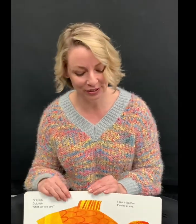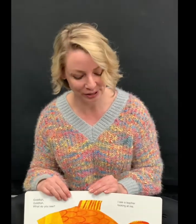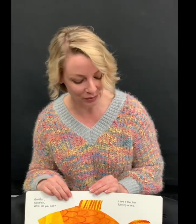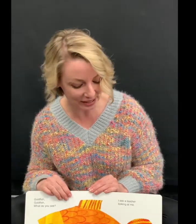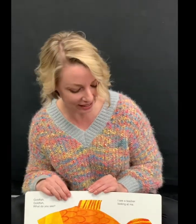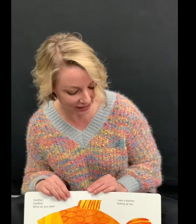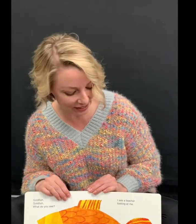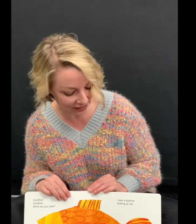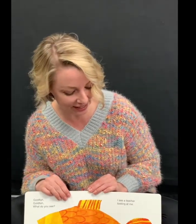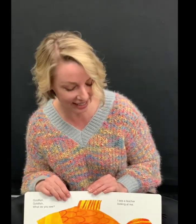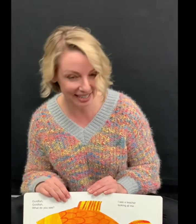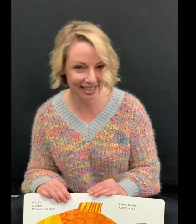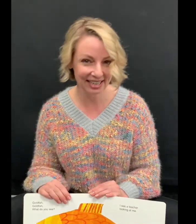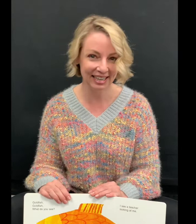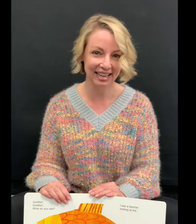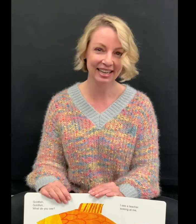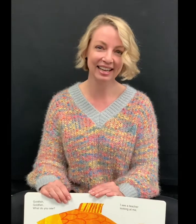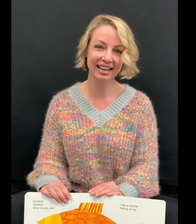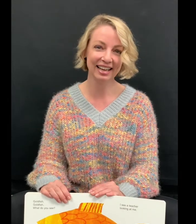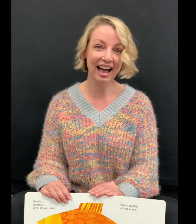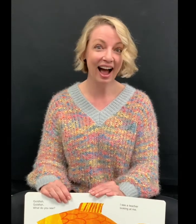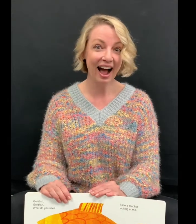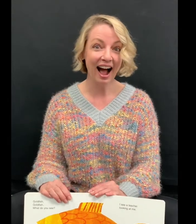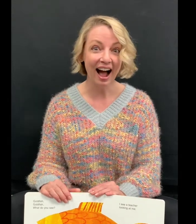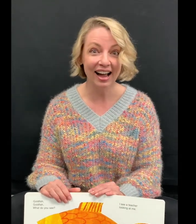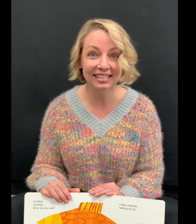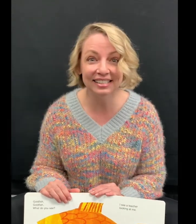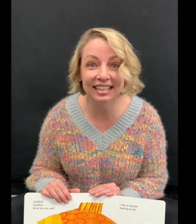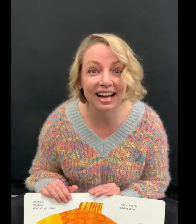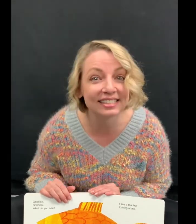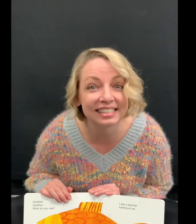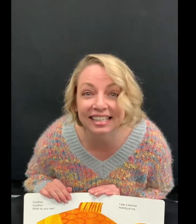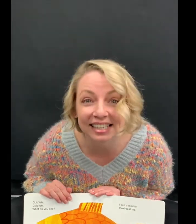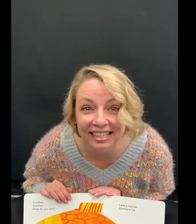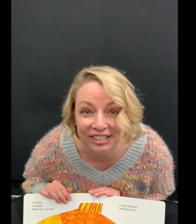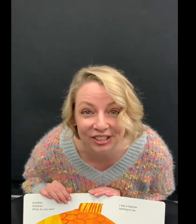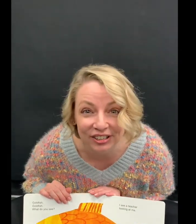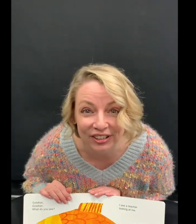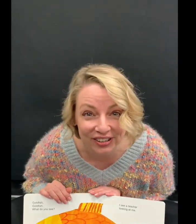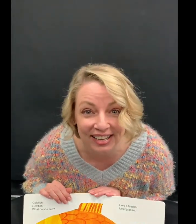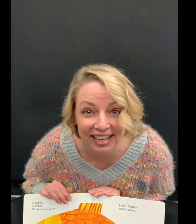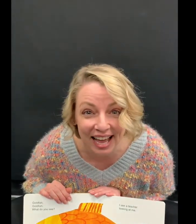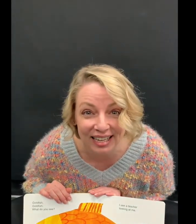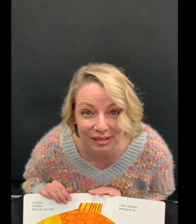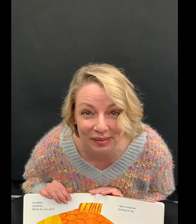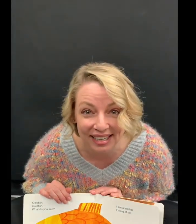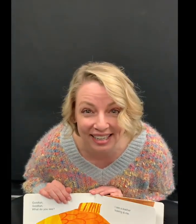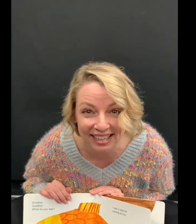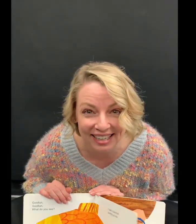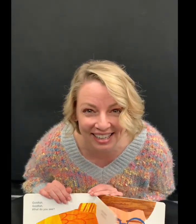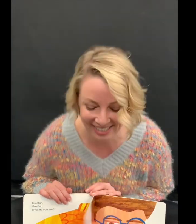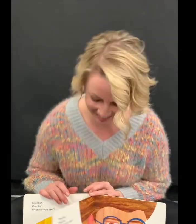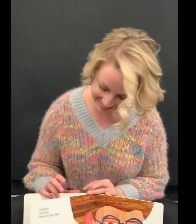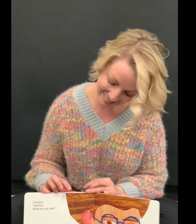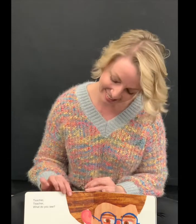Goldfish, what do you see? I see a teacher looking at me.